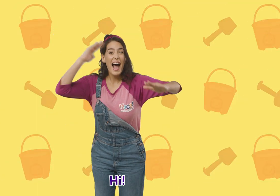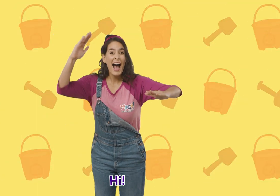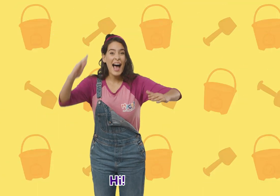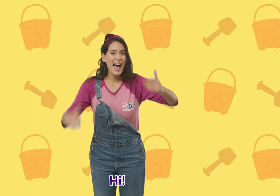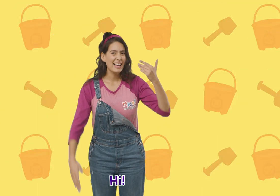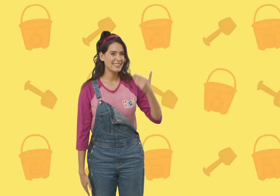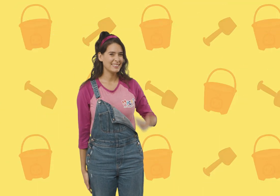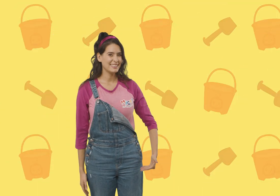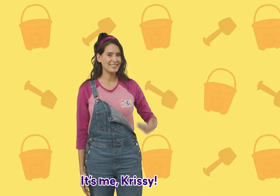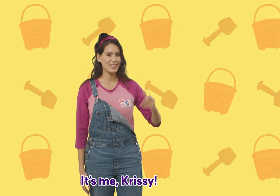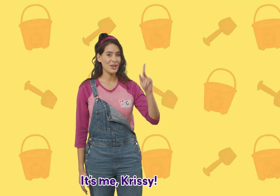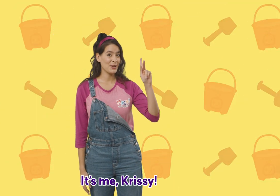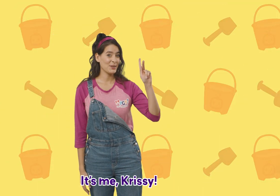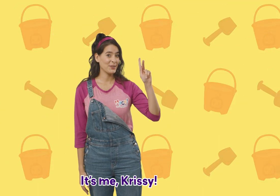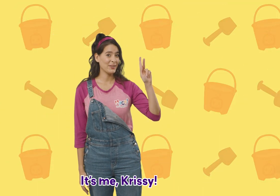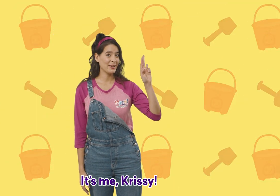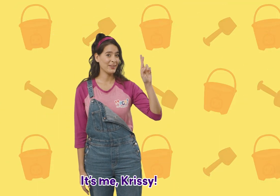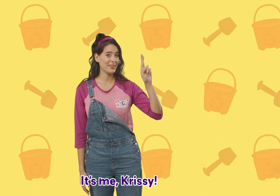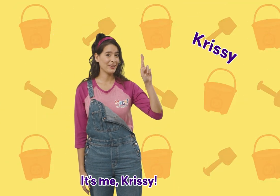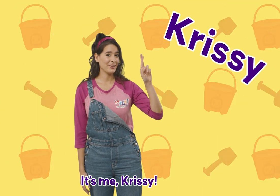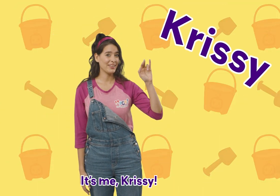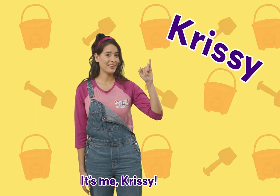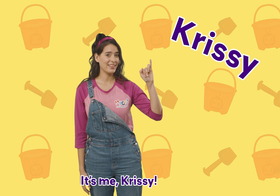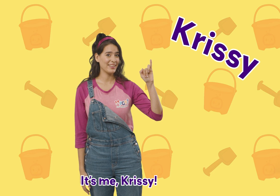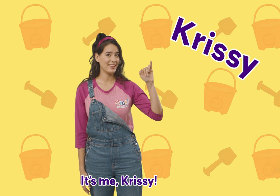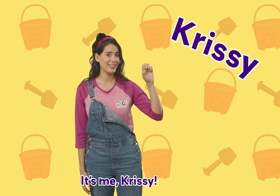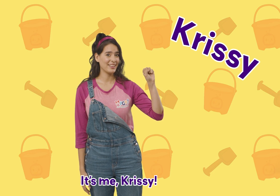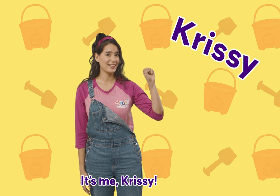Hi, it's me, Chrissy.